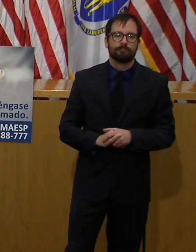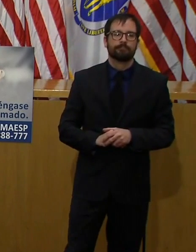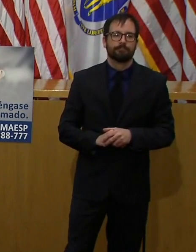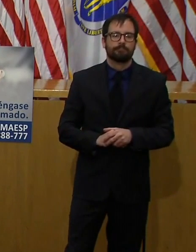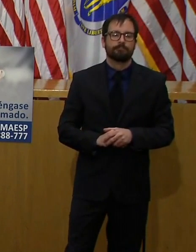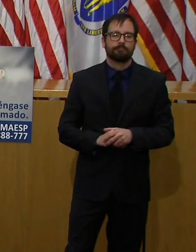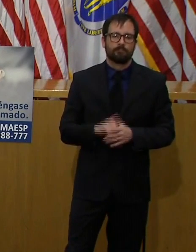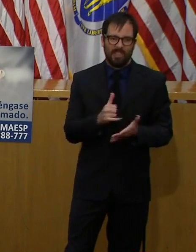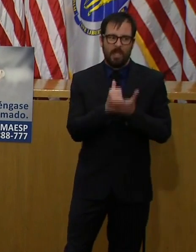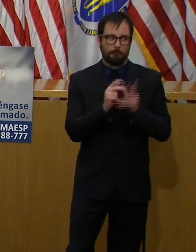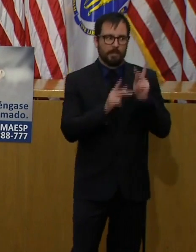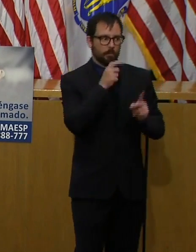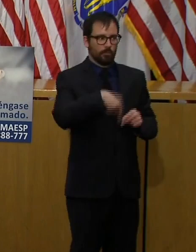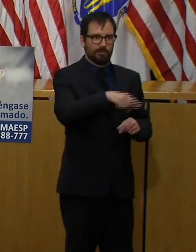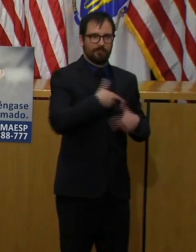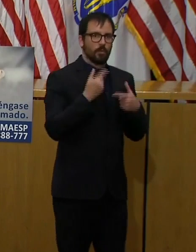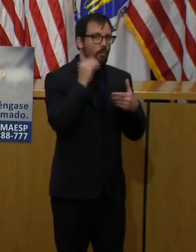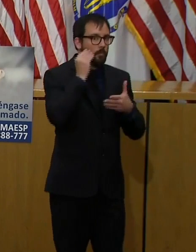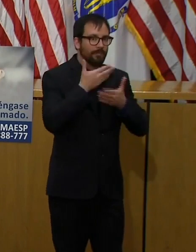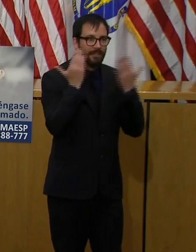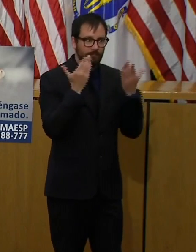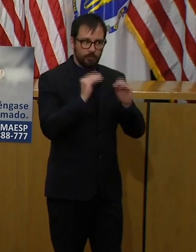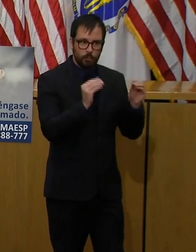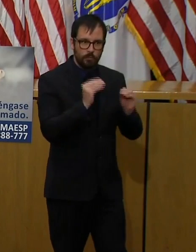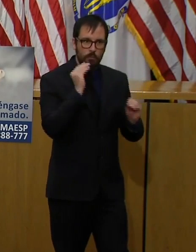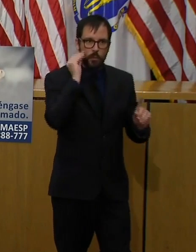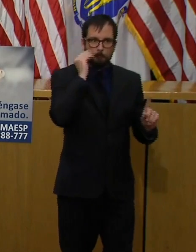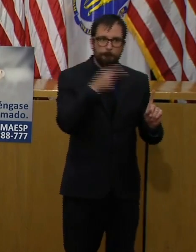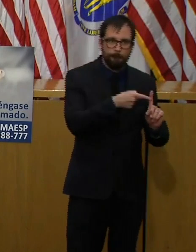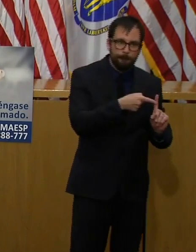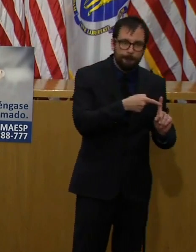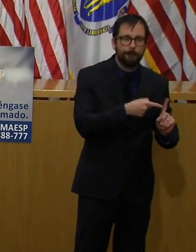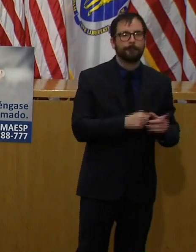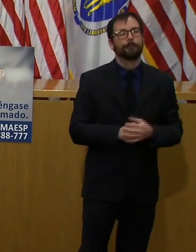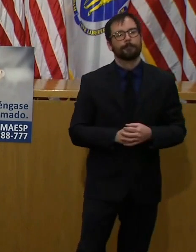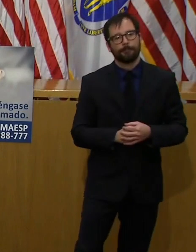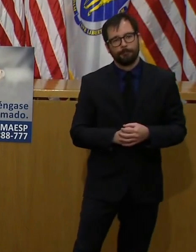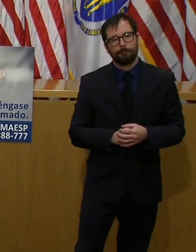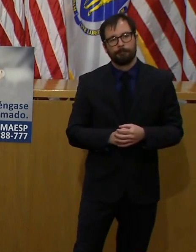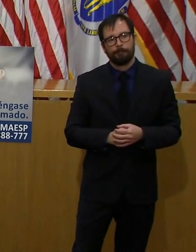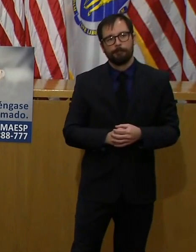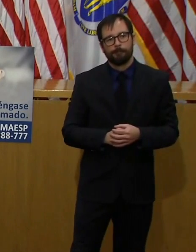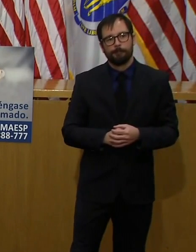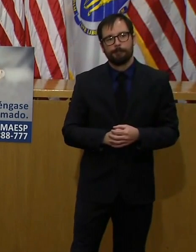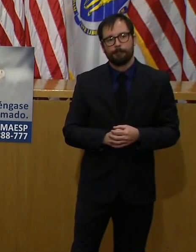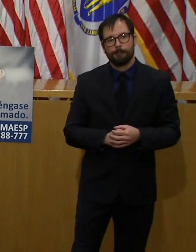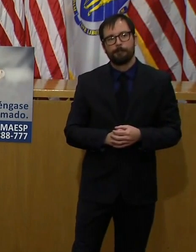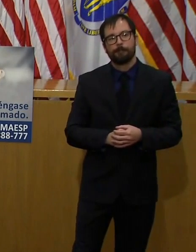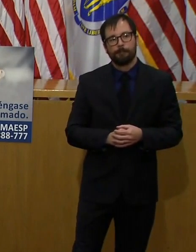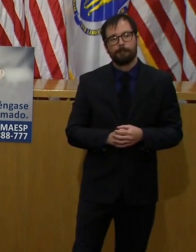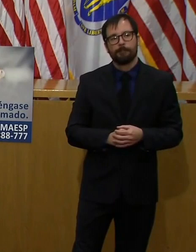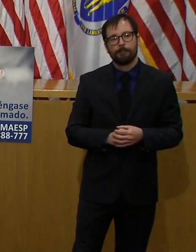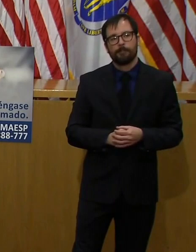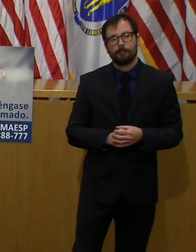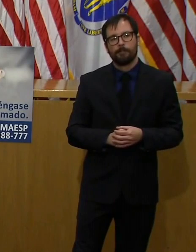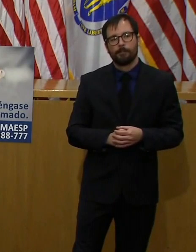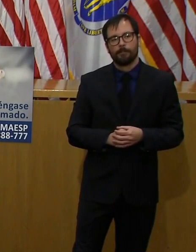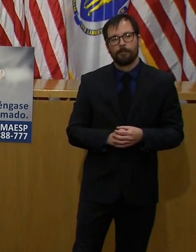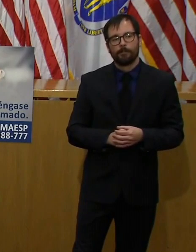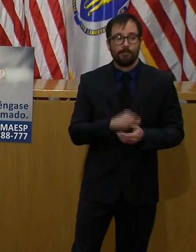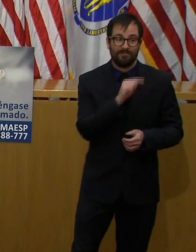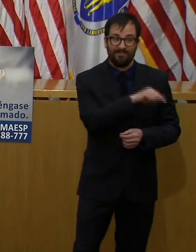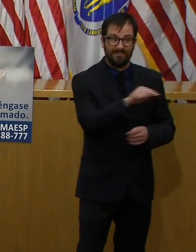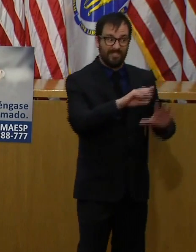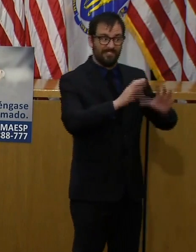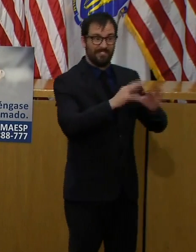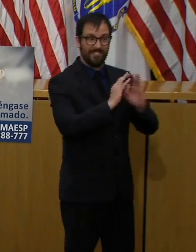number of our family shelters are small contained units, but they have then sort of congregate bathrooms. That's